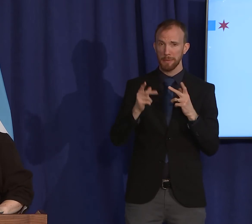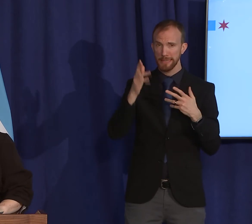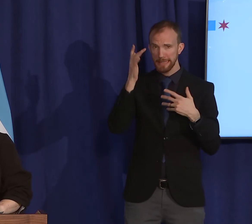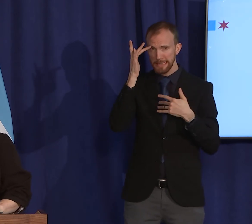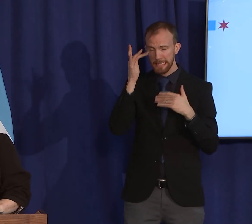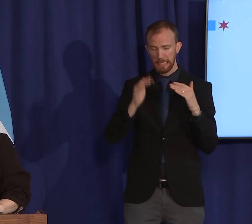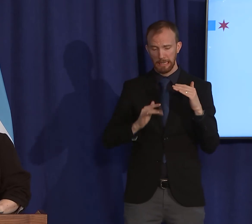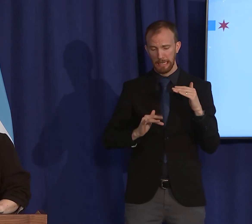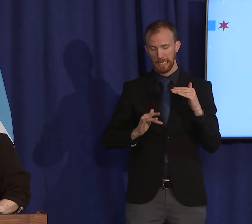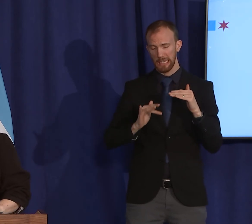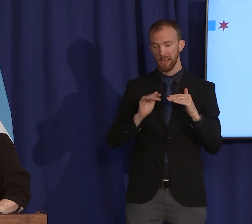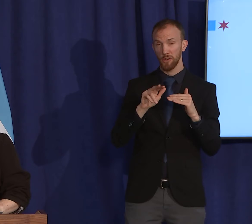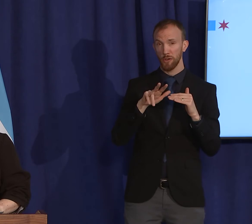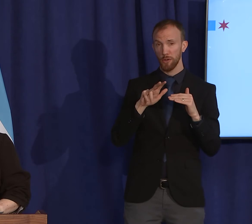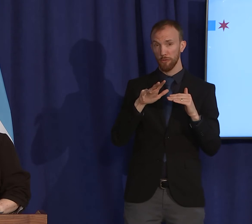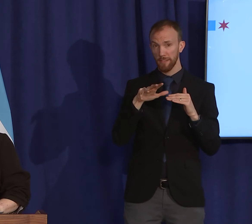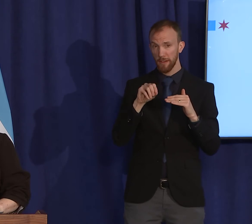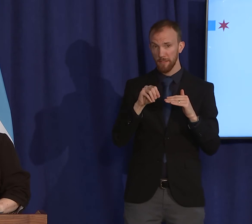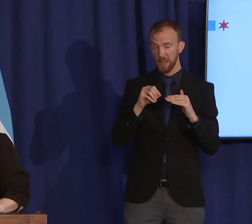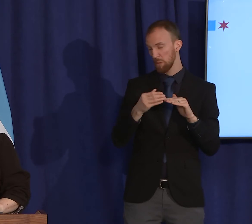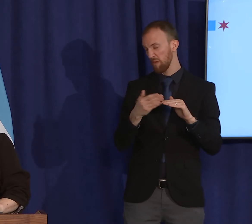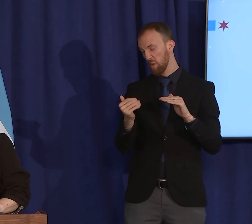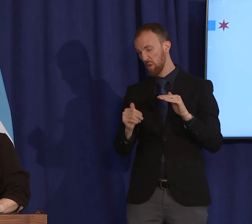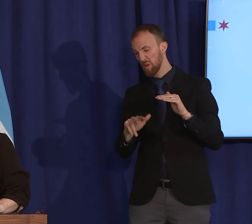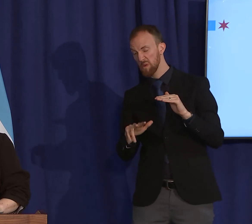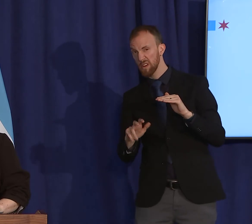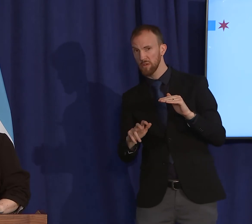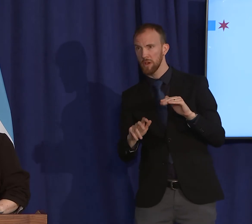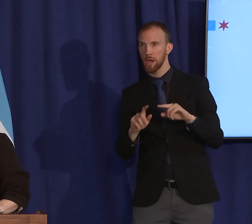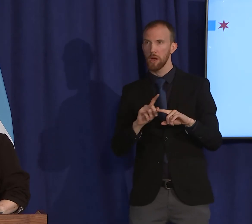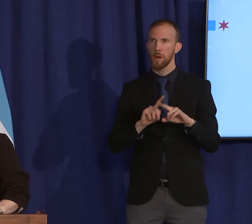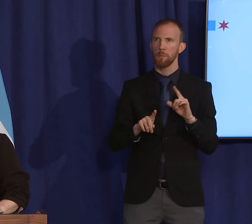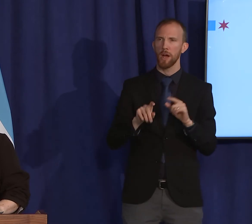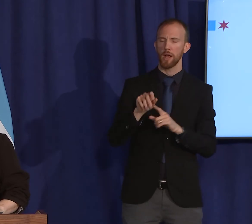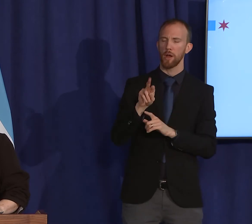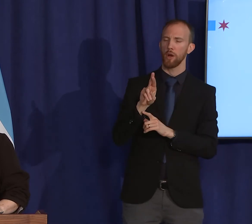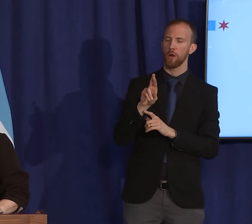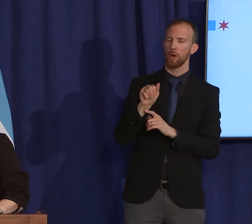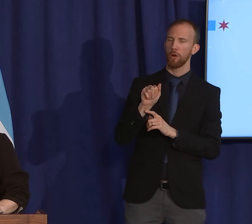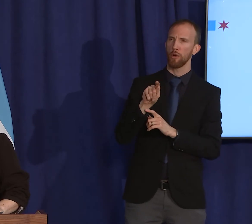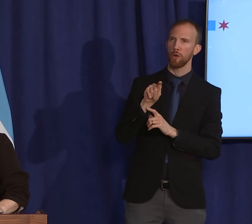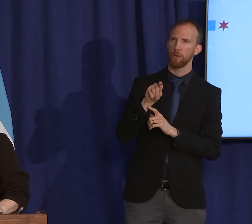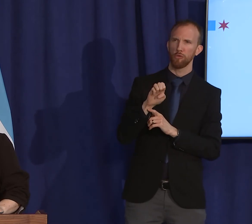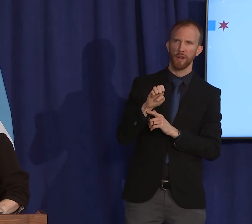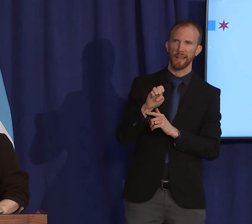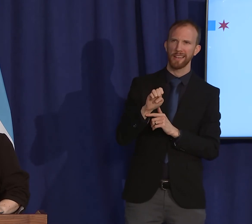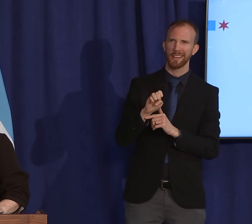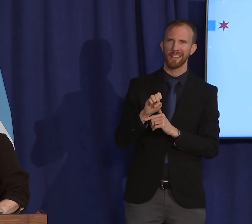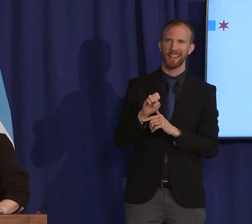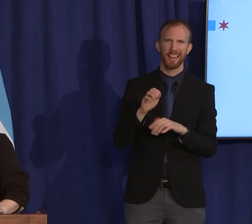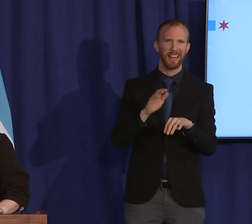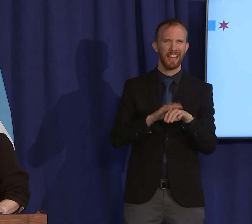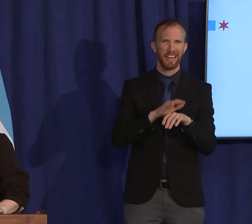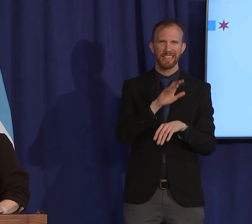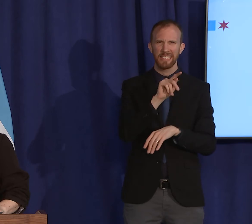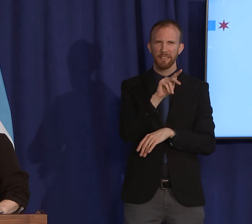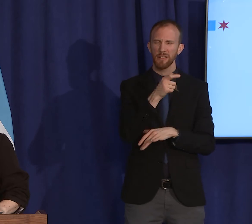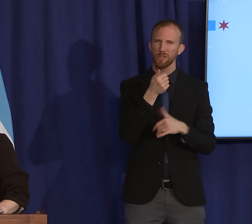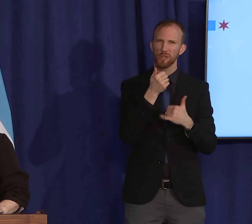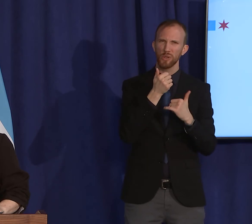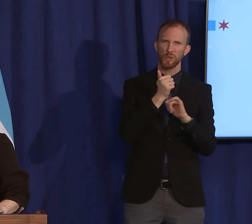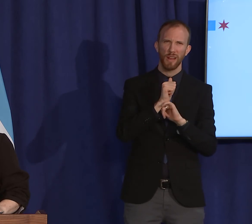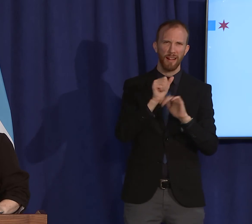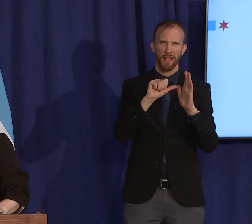We don't want to go there. We were around 300. In terms of the rate, though, something that we're struggling with on television all the time to try to put context on it.